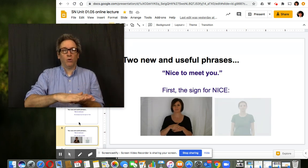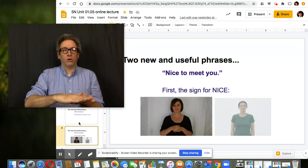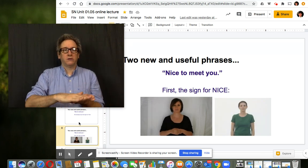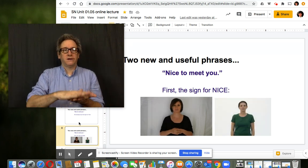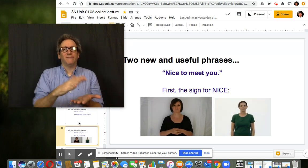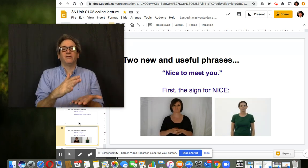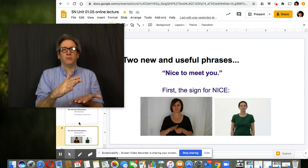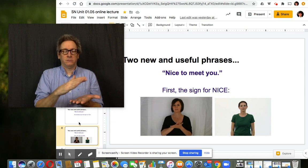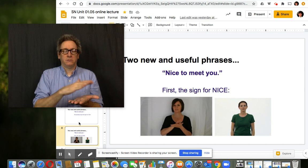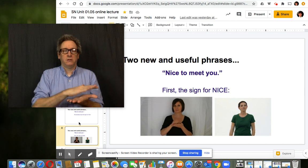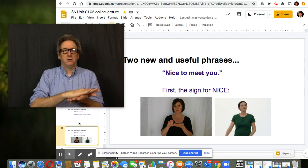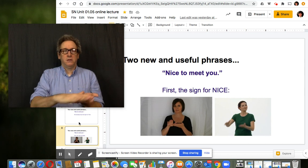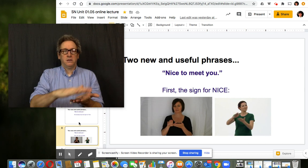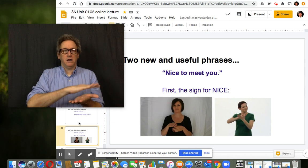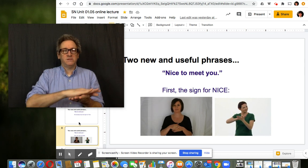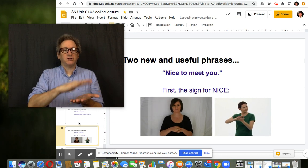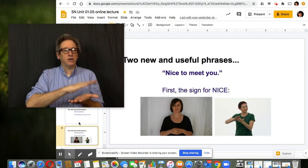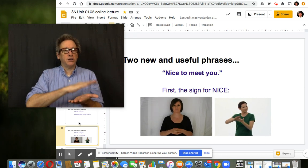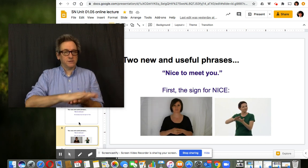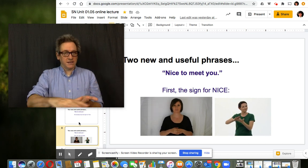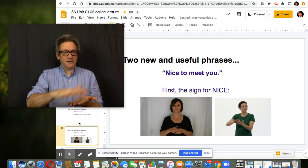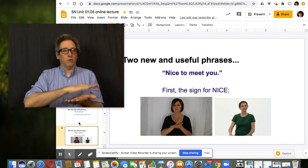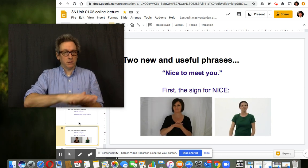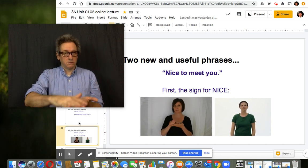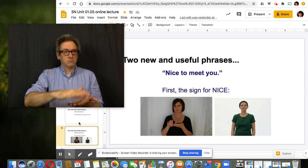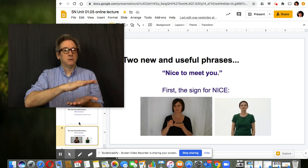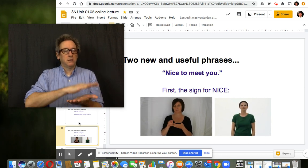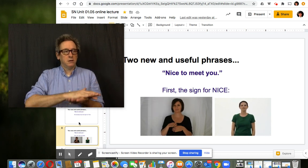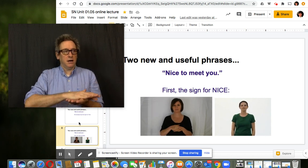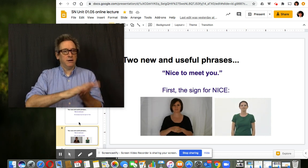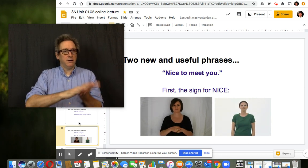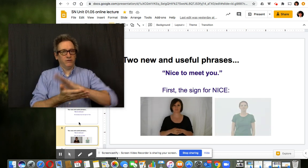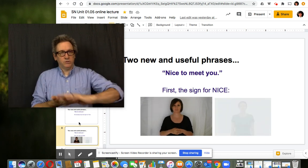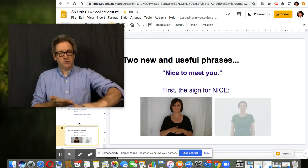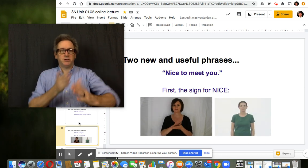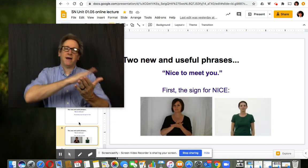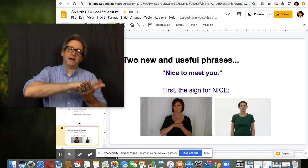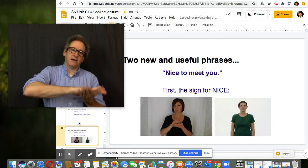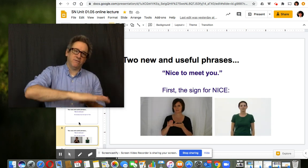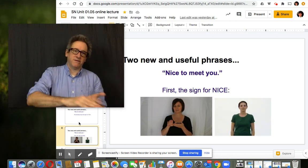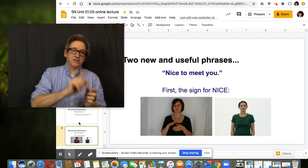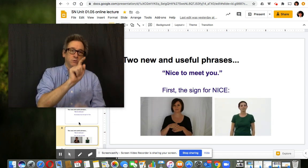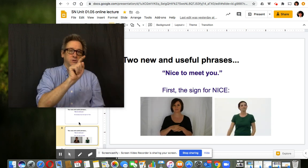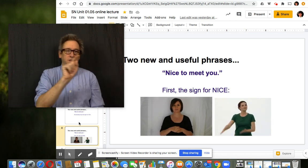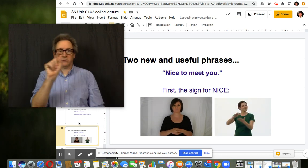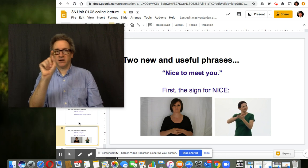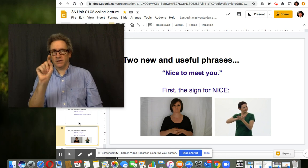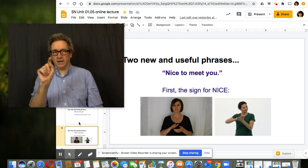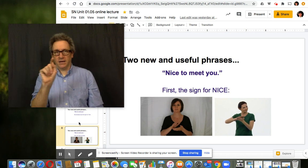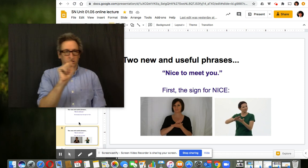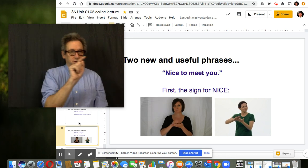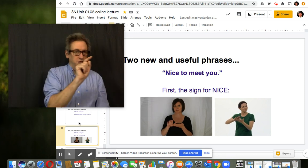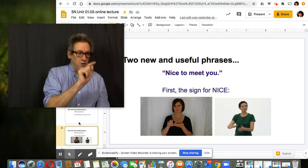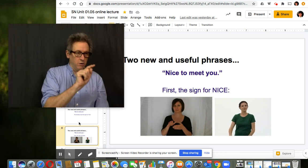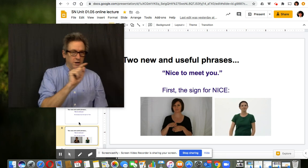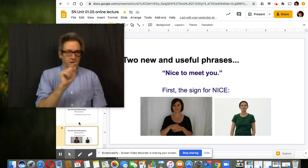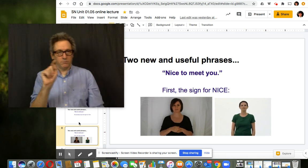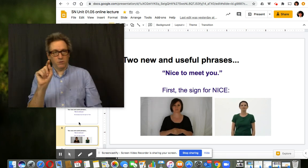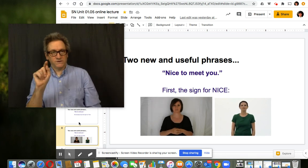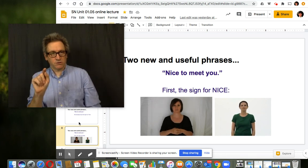will feel more comfortable. Start using that one. If you switch back and forth, it's almost like trying to read English